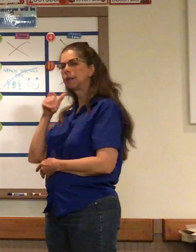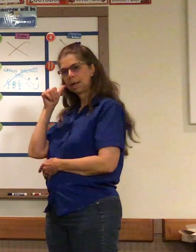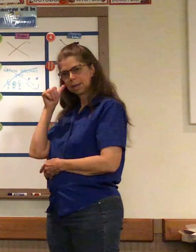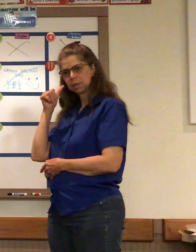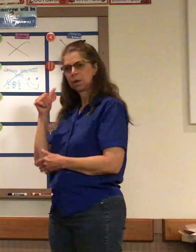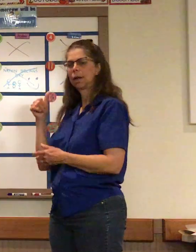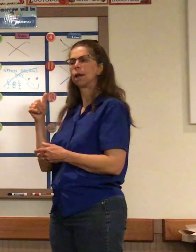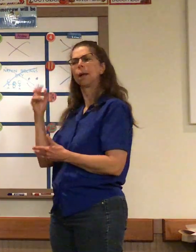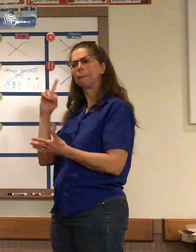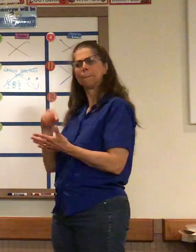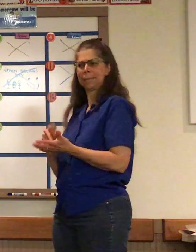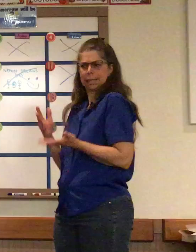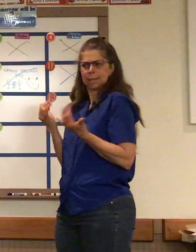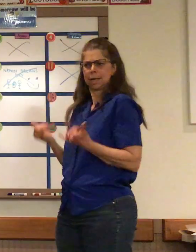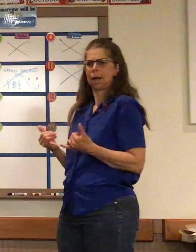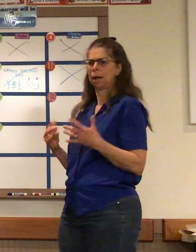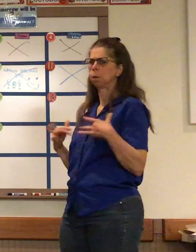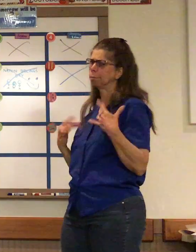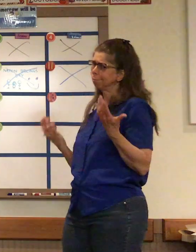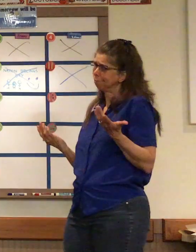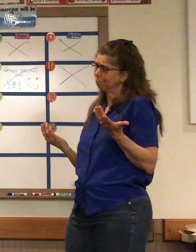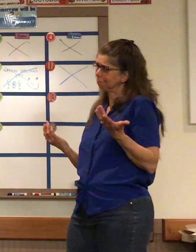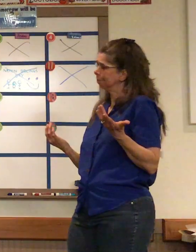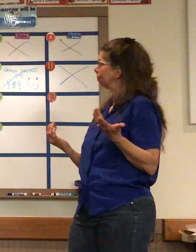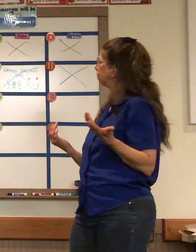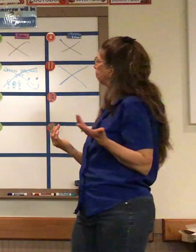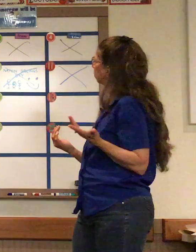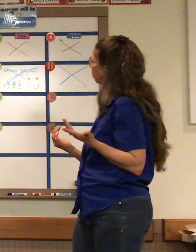today is,